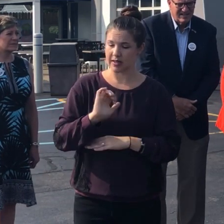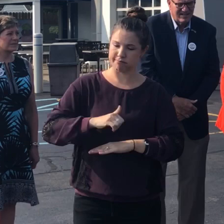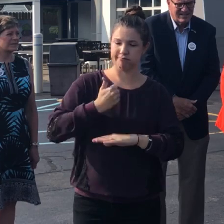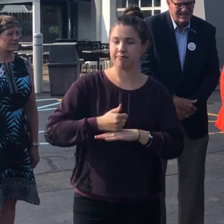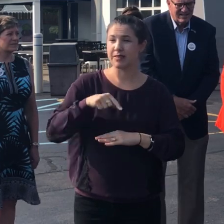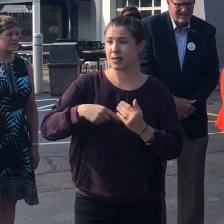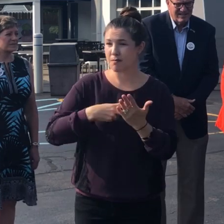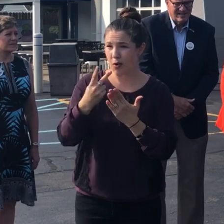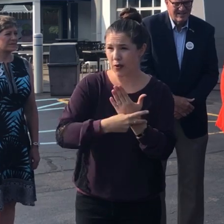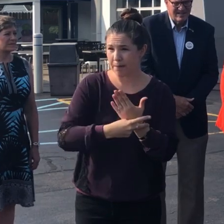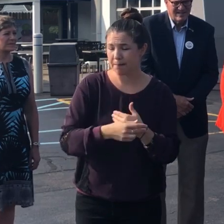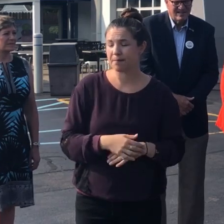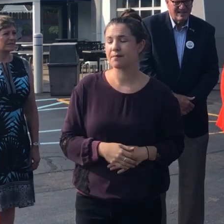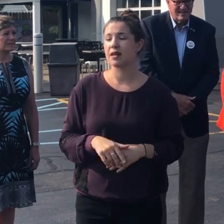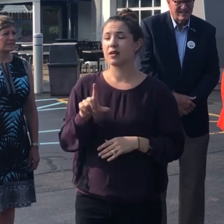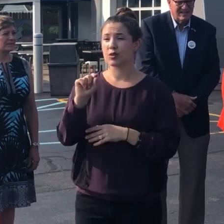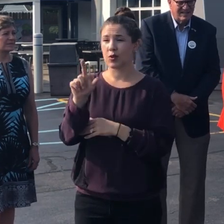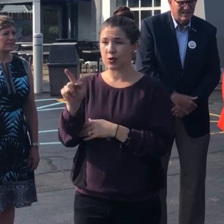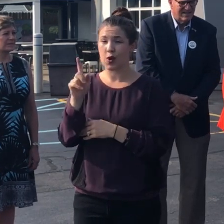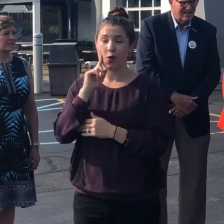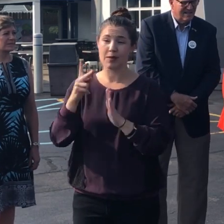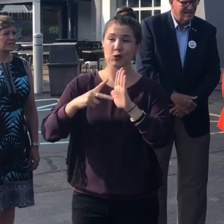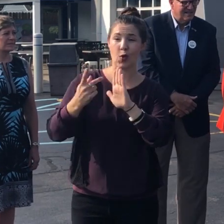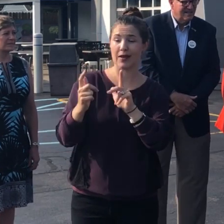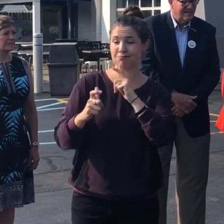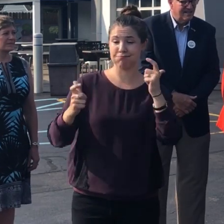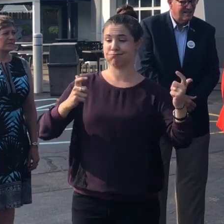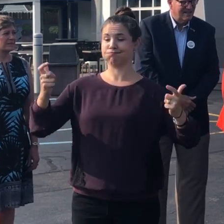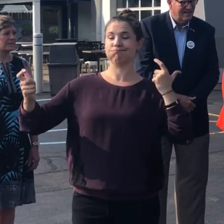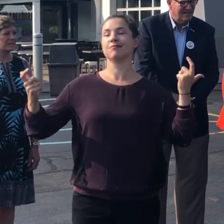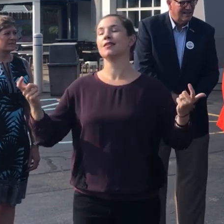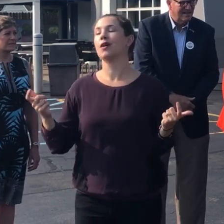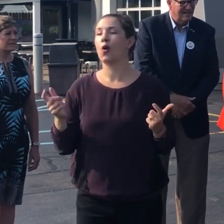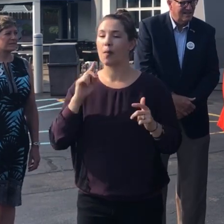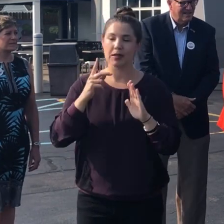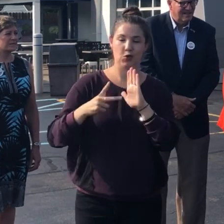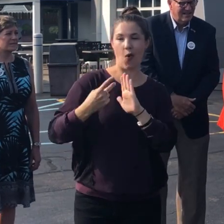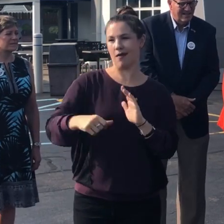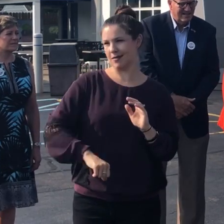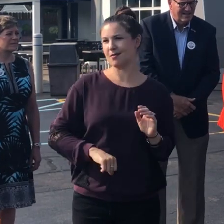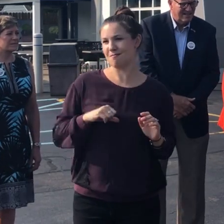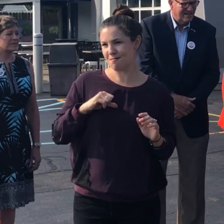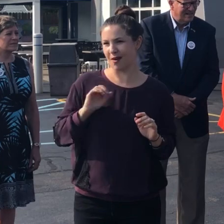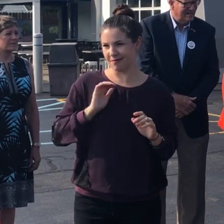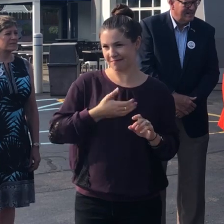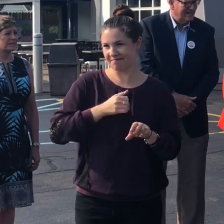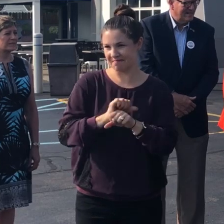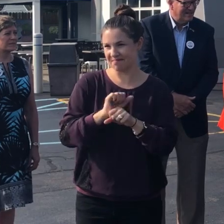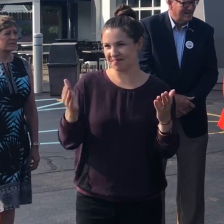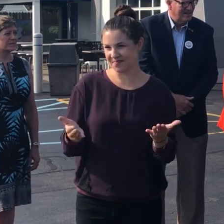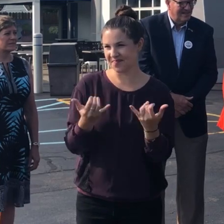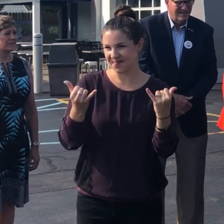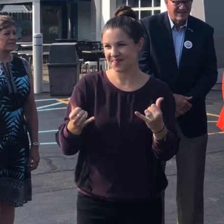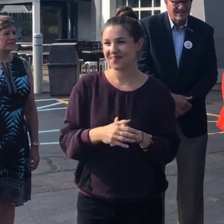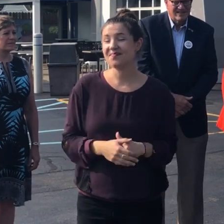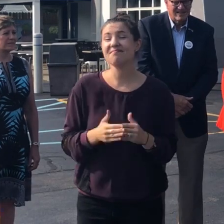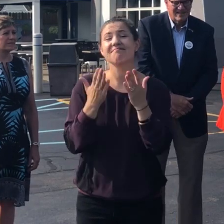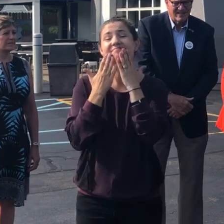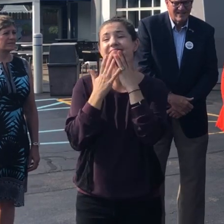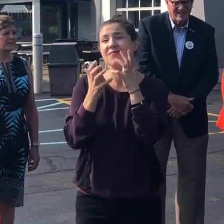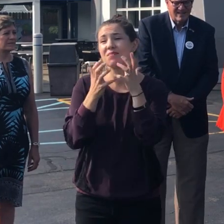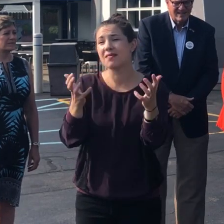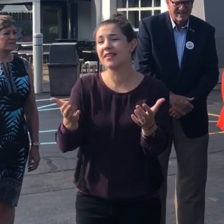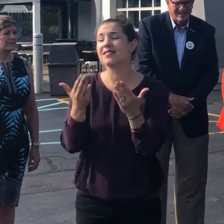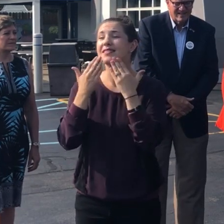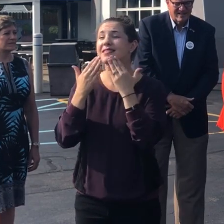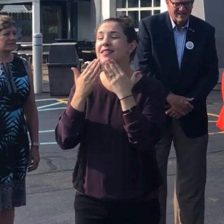program. 2021, we're going to be twice as large, and we're going to be twice as proud of the work that we do here today. So thank you very much. Thank you to